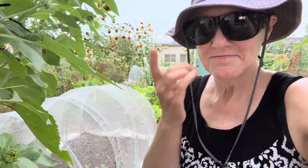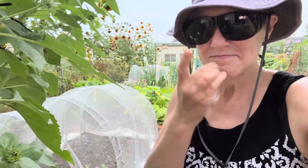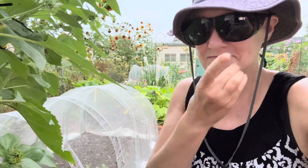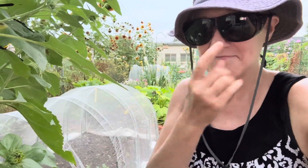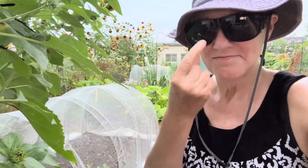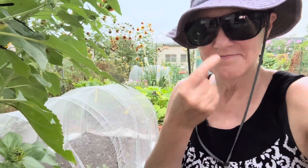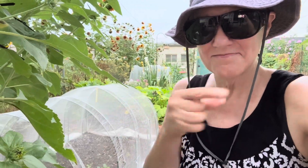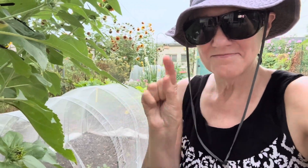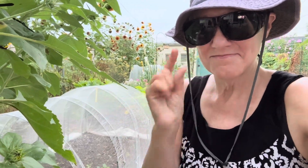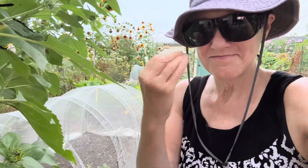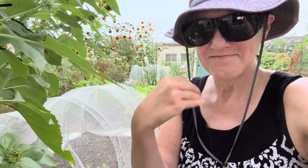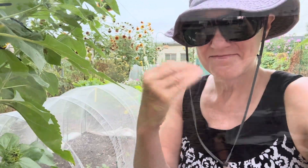in his diet.